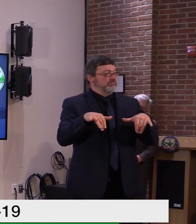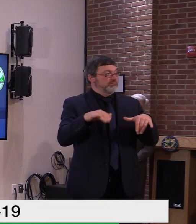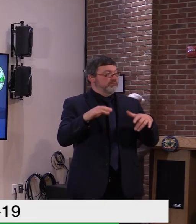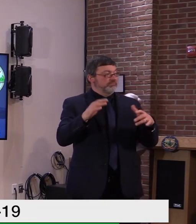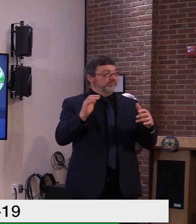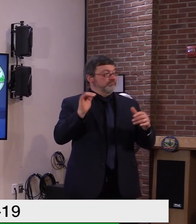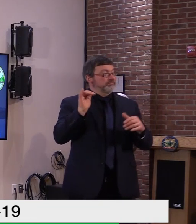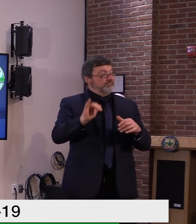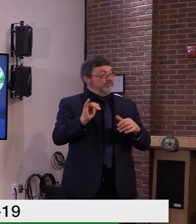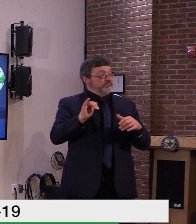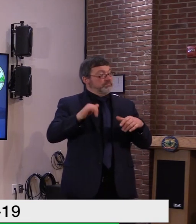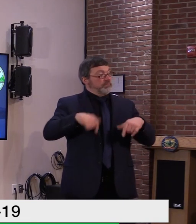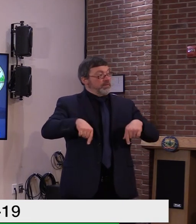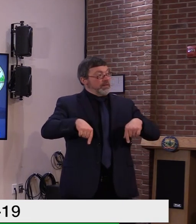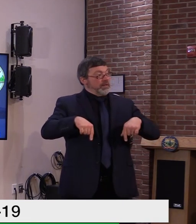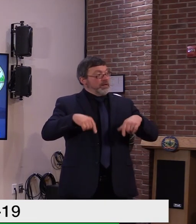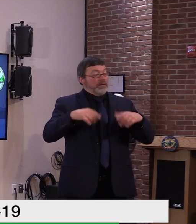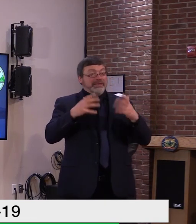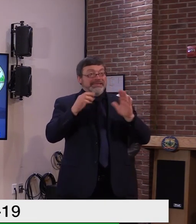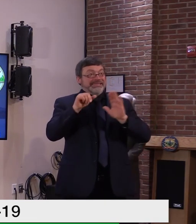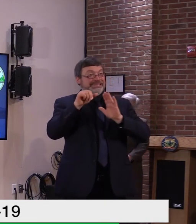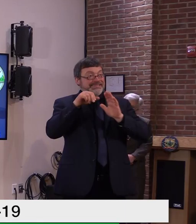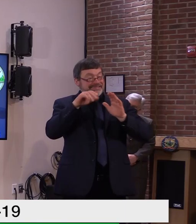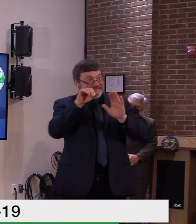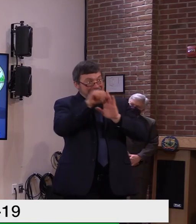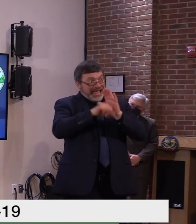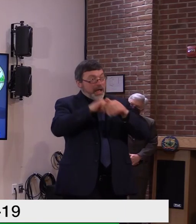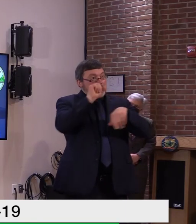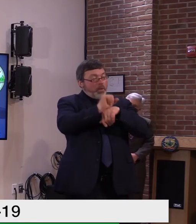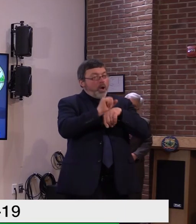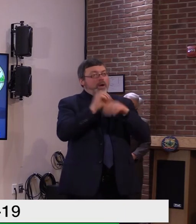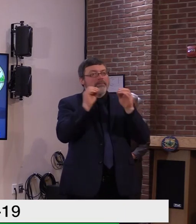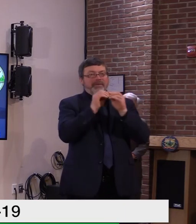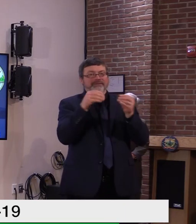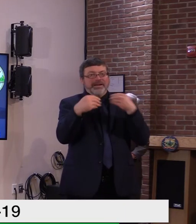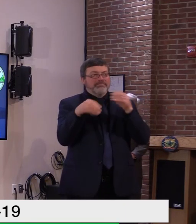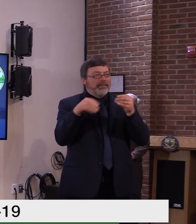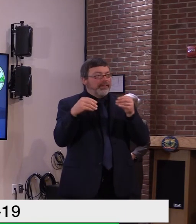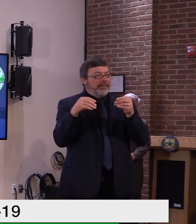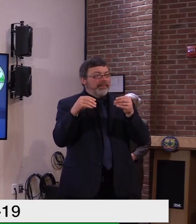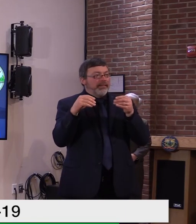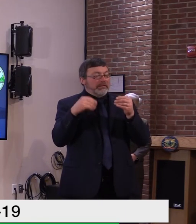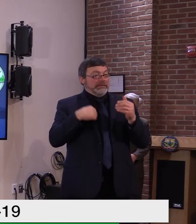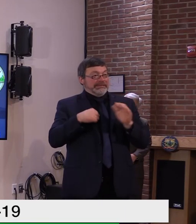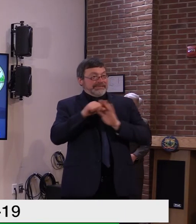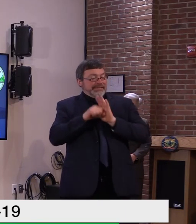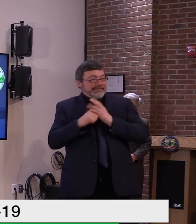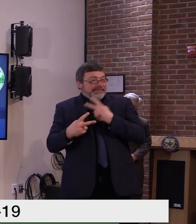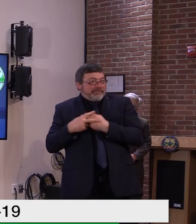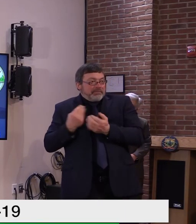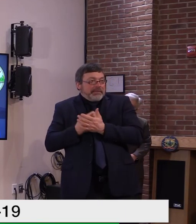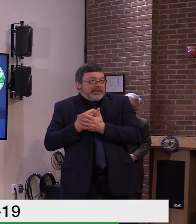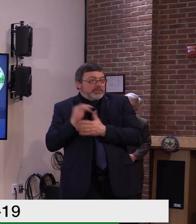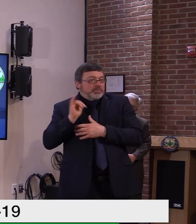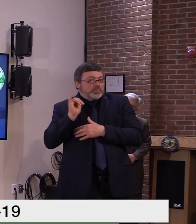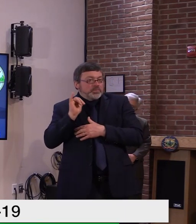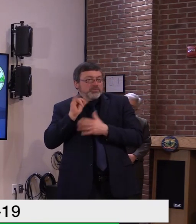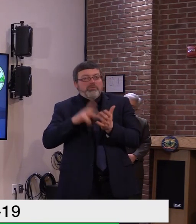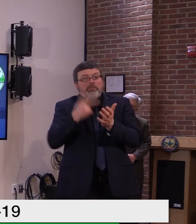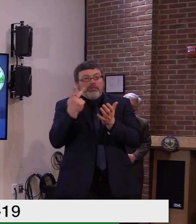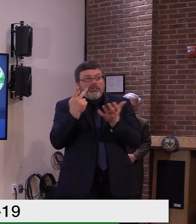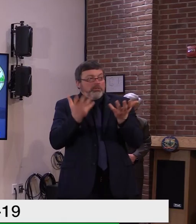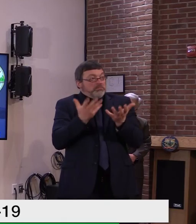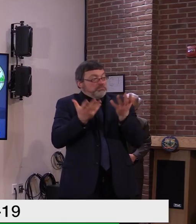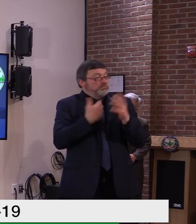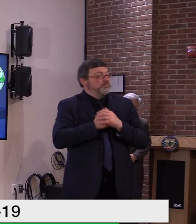employees. And we'll see, again, we're not going to go to the extreme that we've seen over the last few